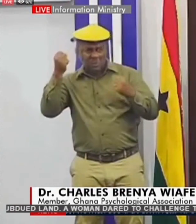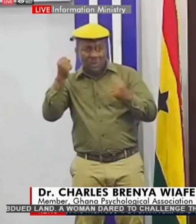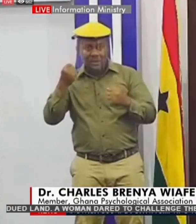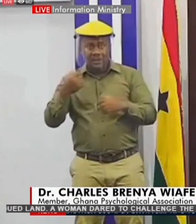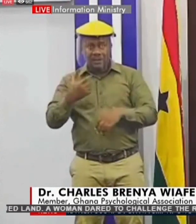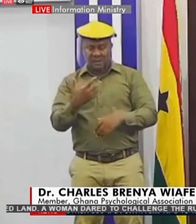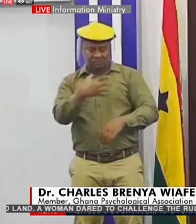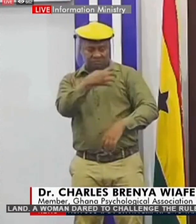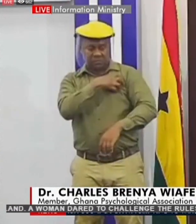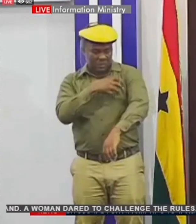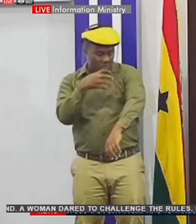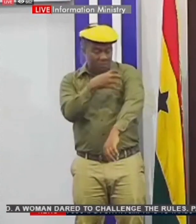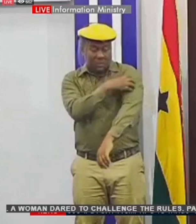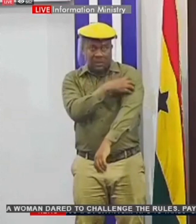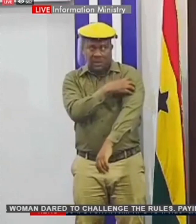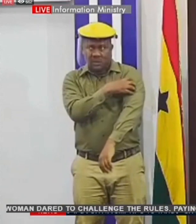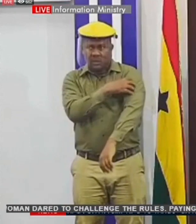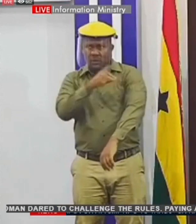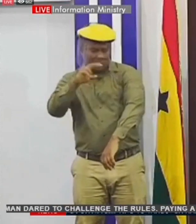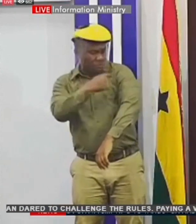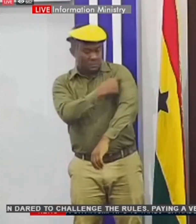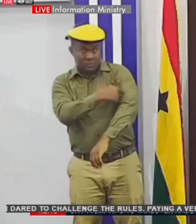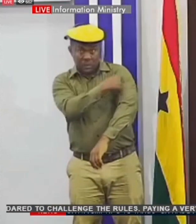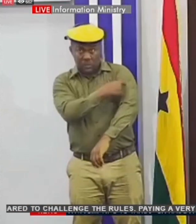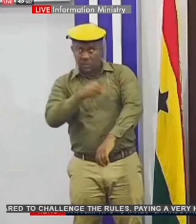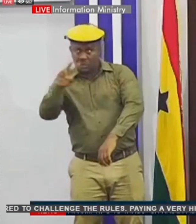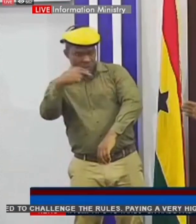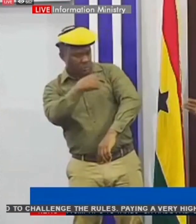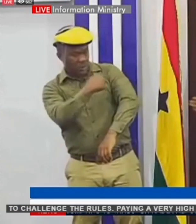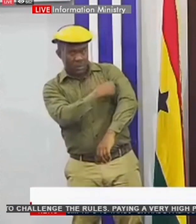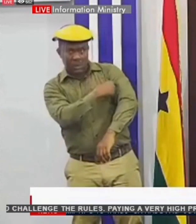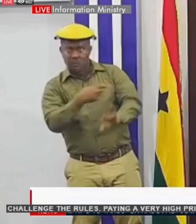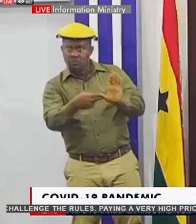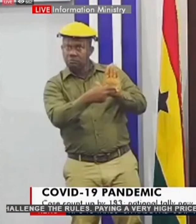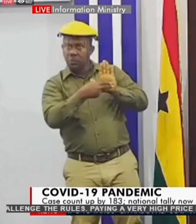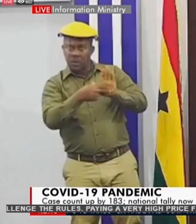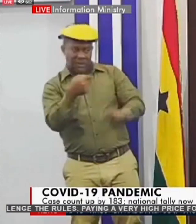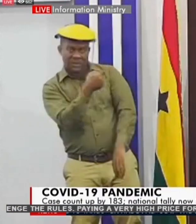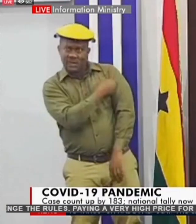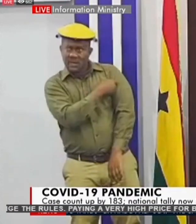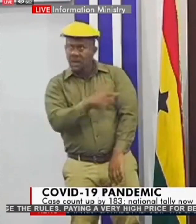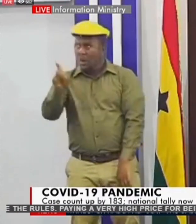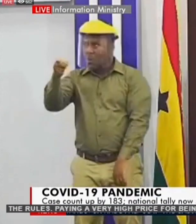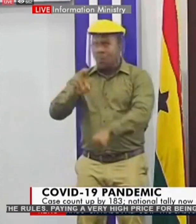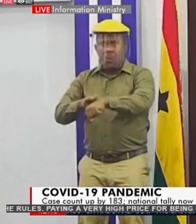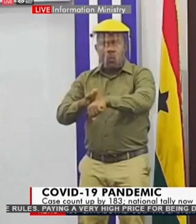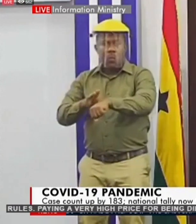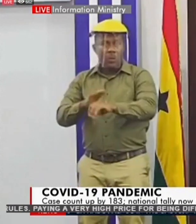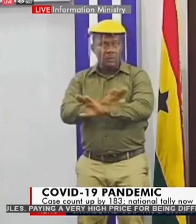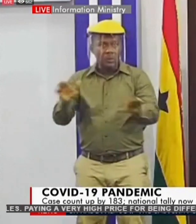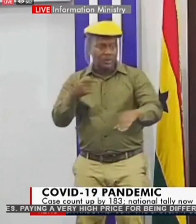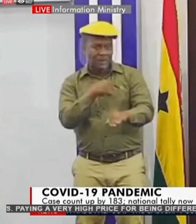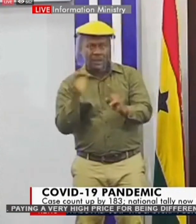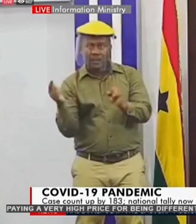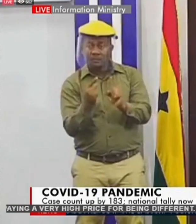make sure that wherever he goes, people see him or her, they keep away from this person. So they were set aside, maybe